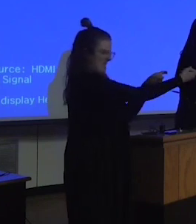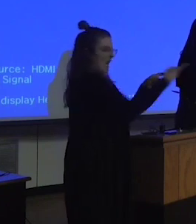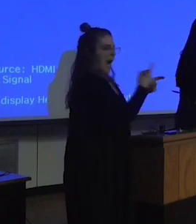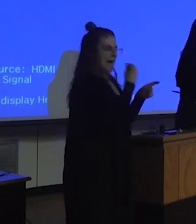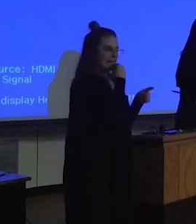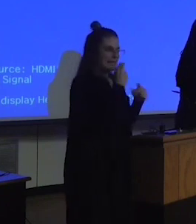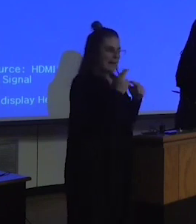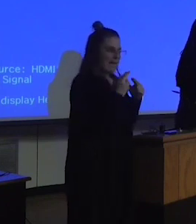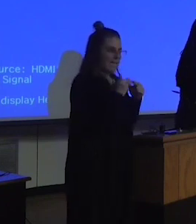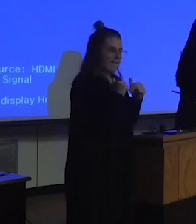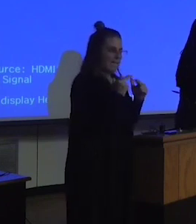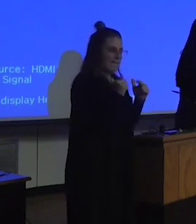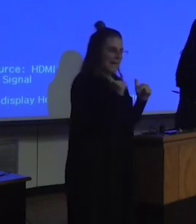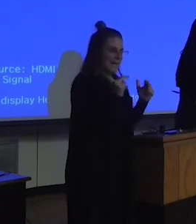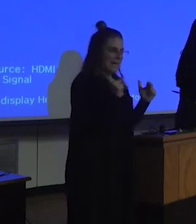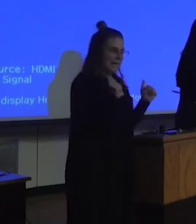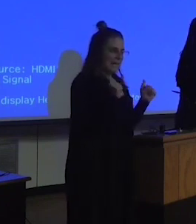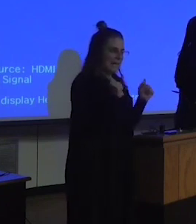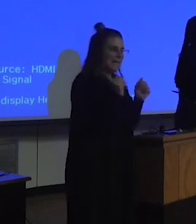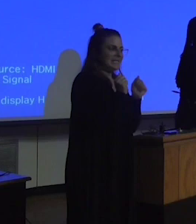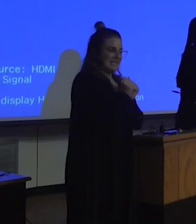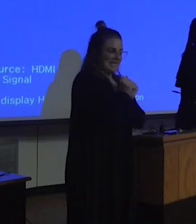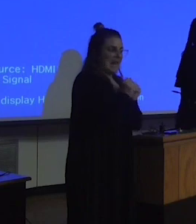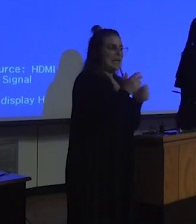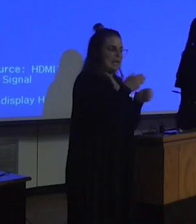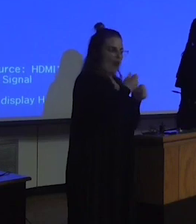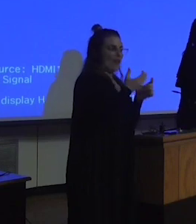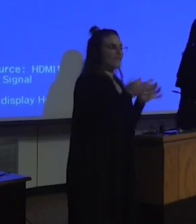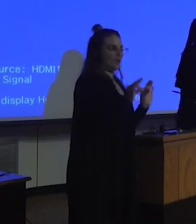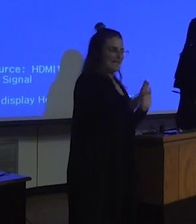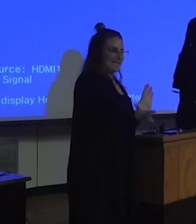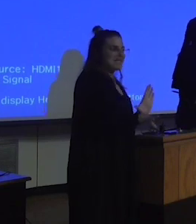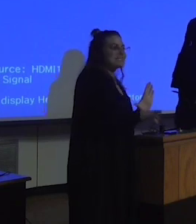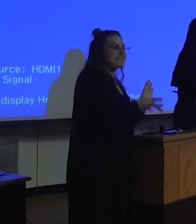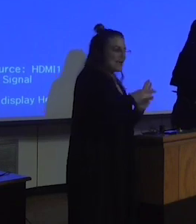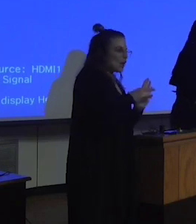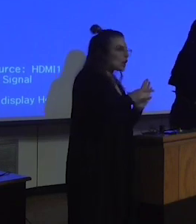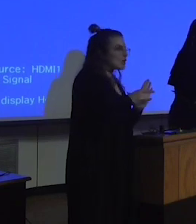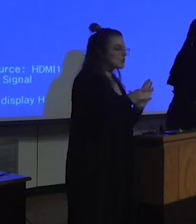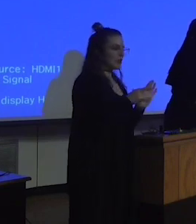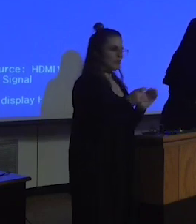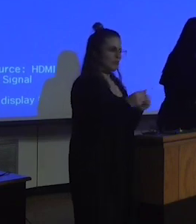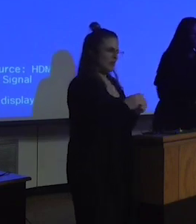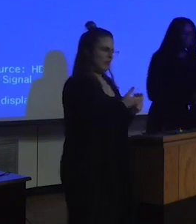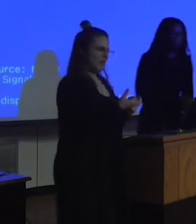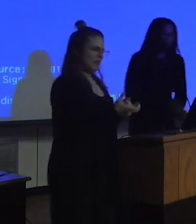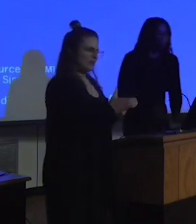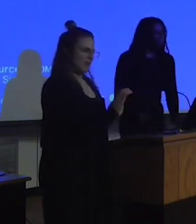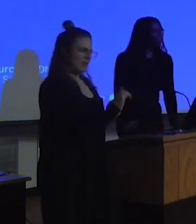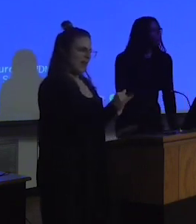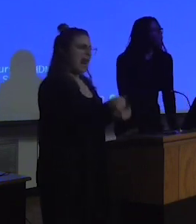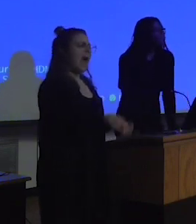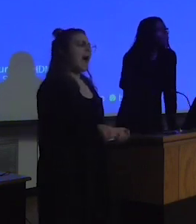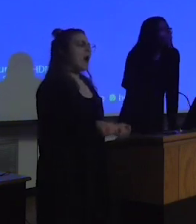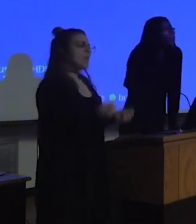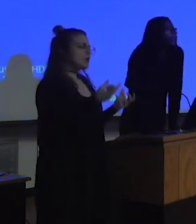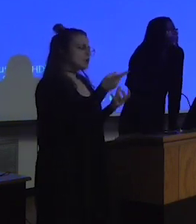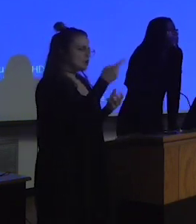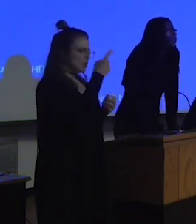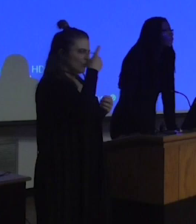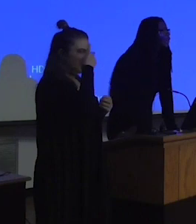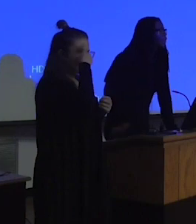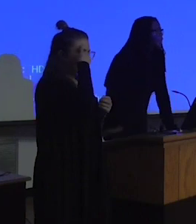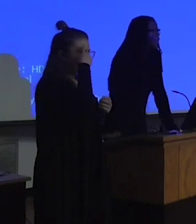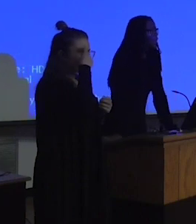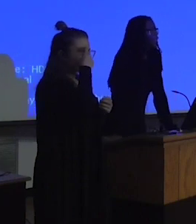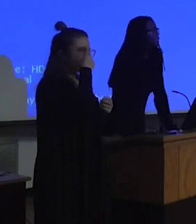get the free sticker. The free bumper sticker. Yeah. So, like the things like that. How much do you think that it's like?